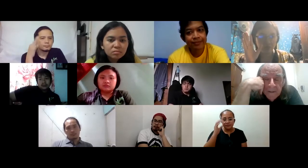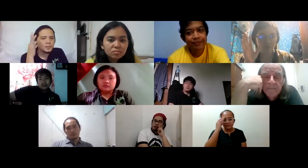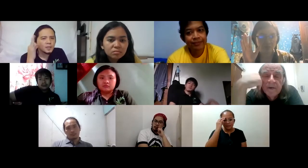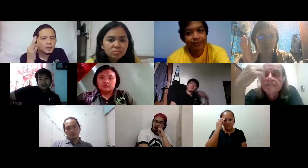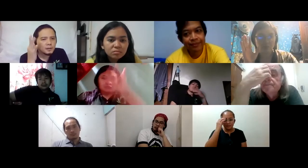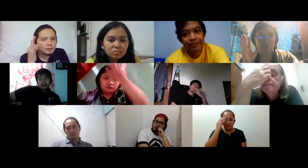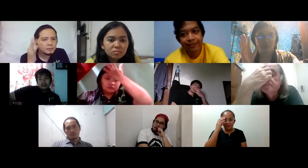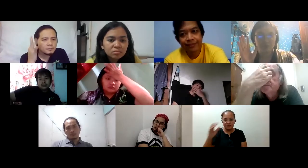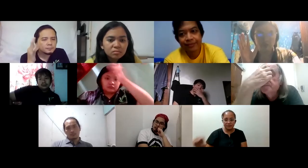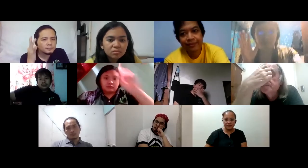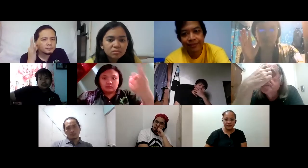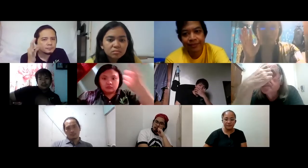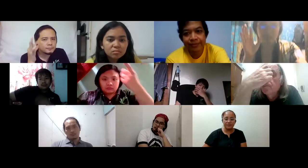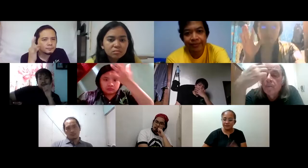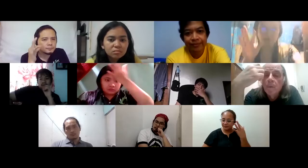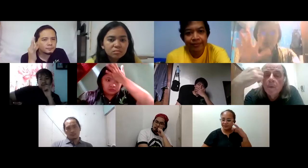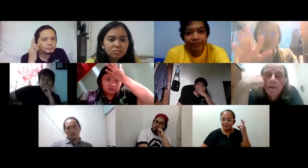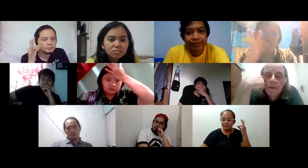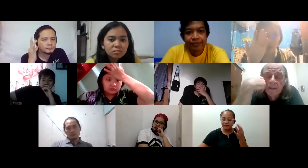Yes, Ming?